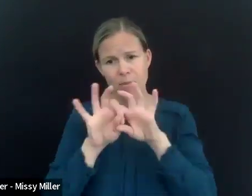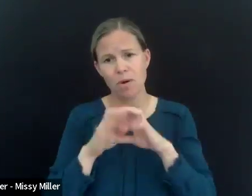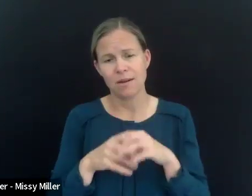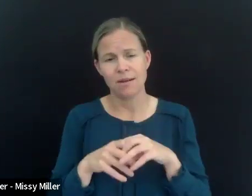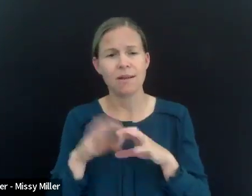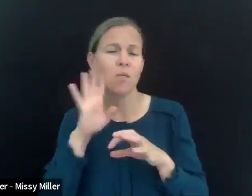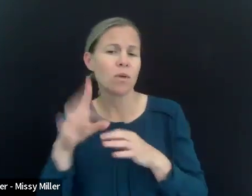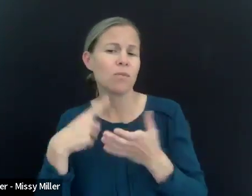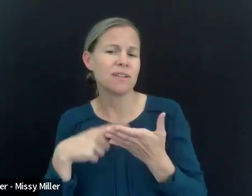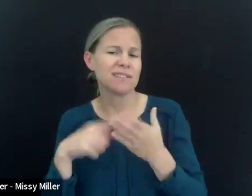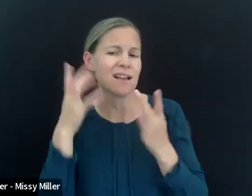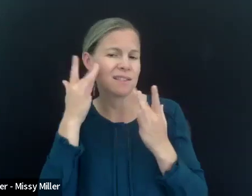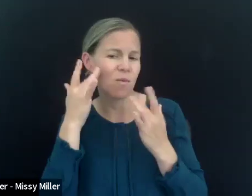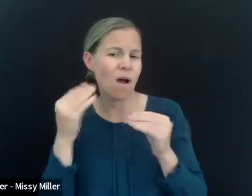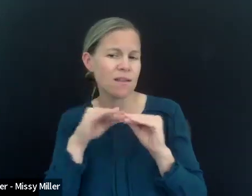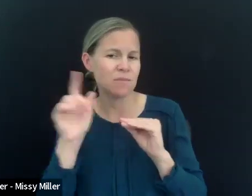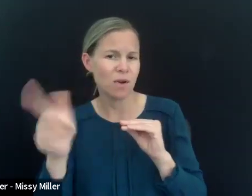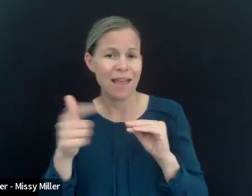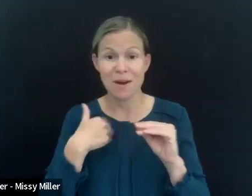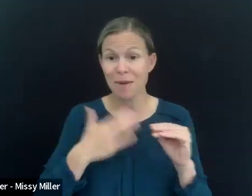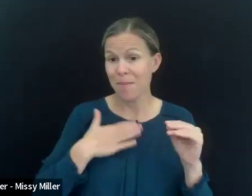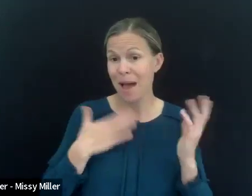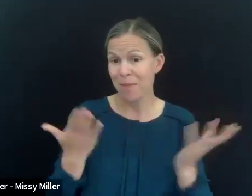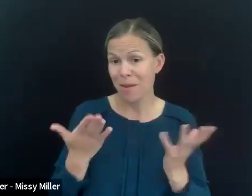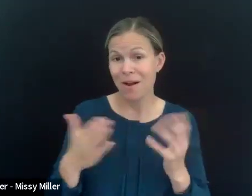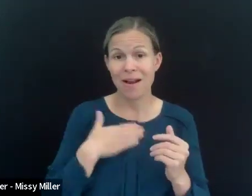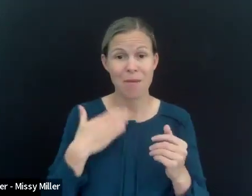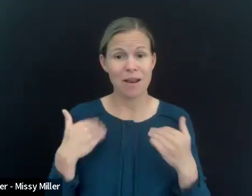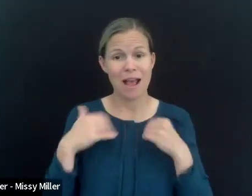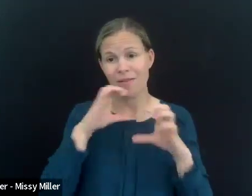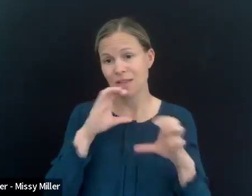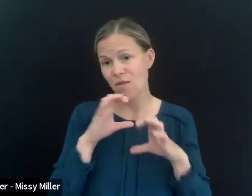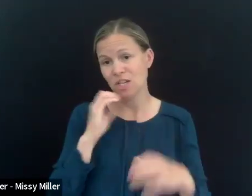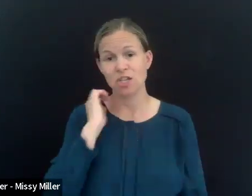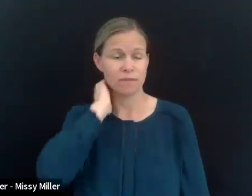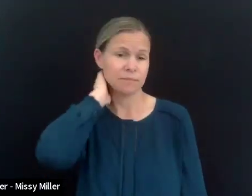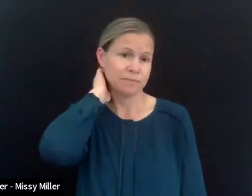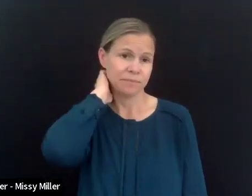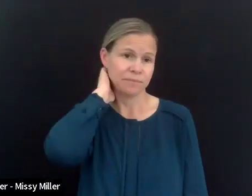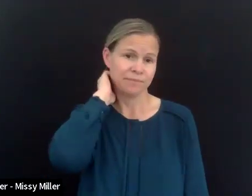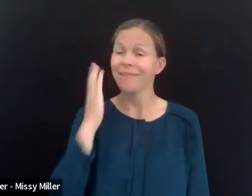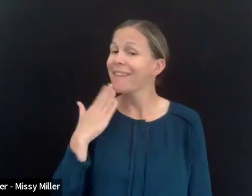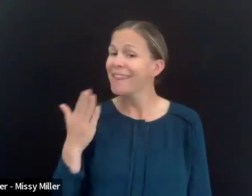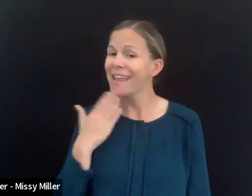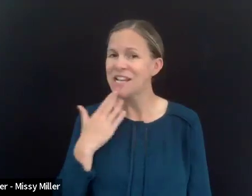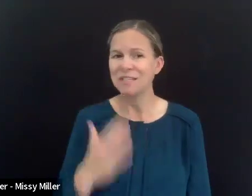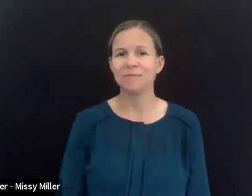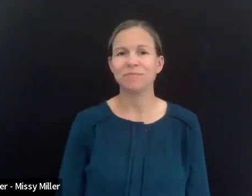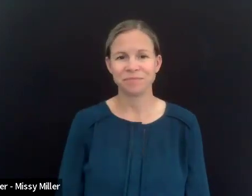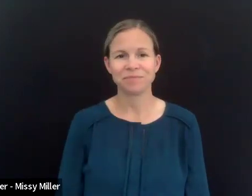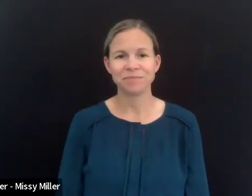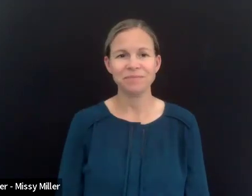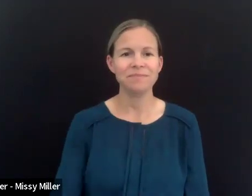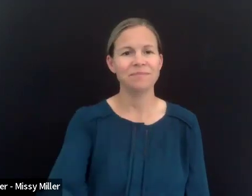get further into the questions, but happy to be here, and I'm glad we're having these conversations. Thanks, Tanya. And Shanti with